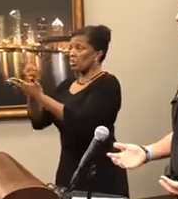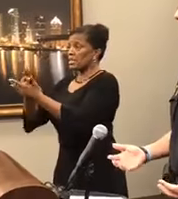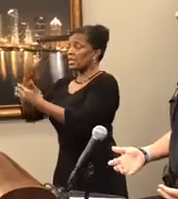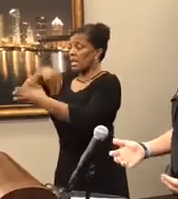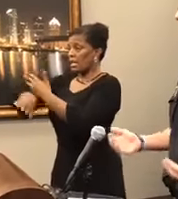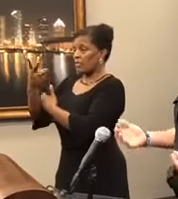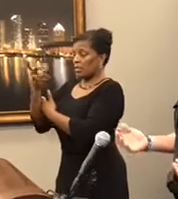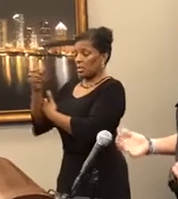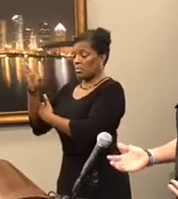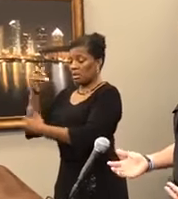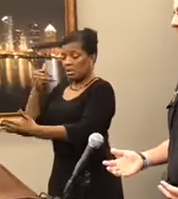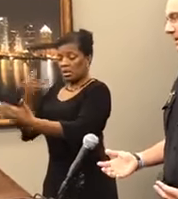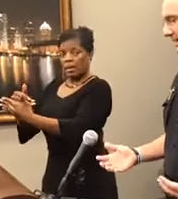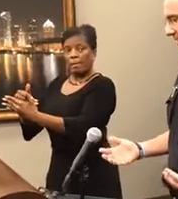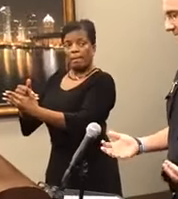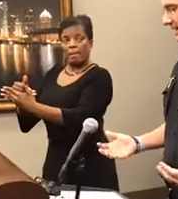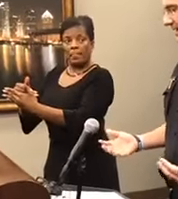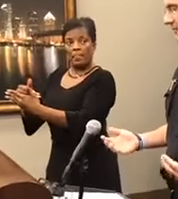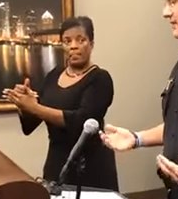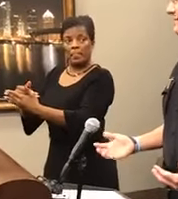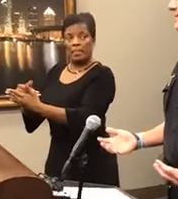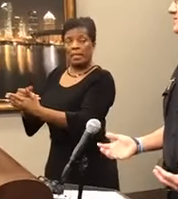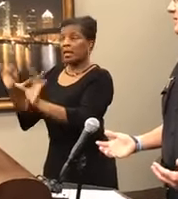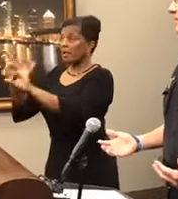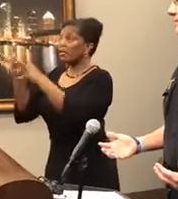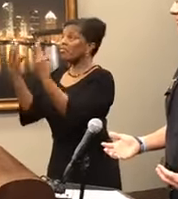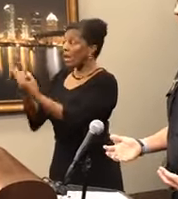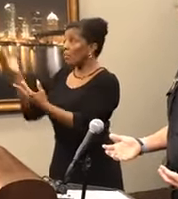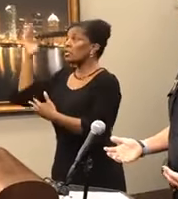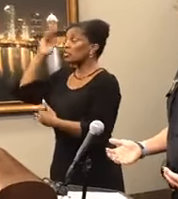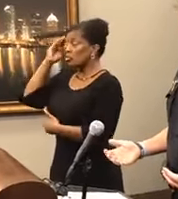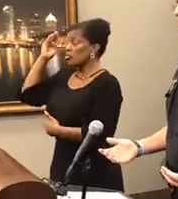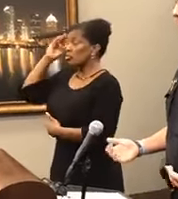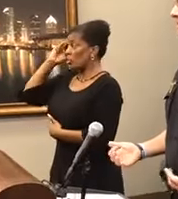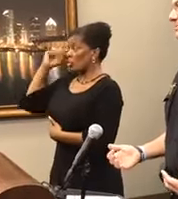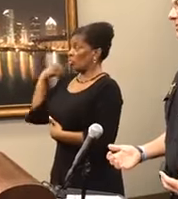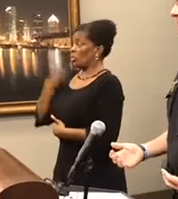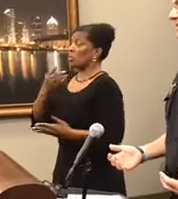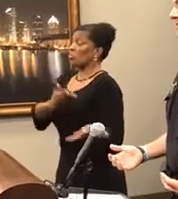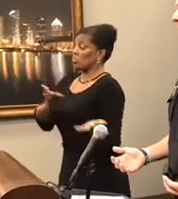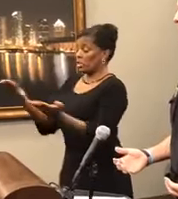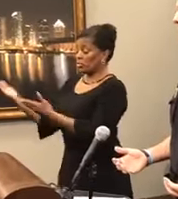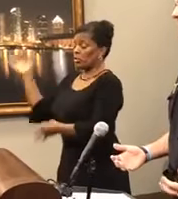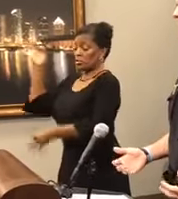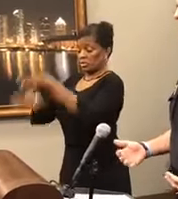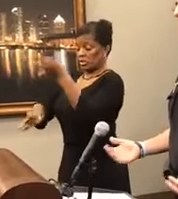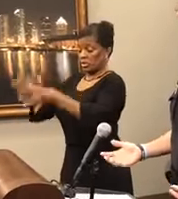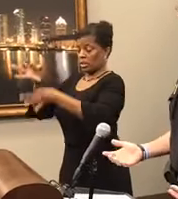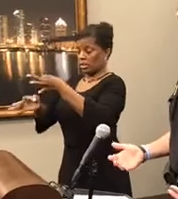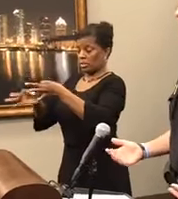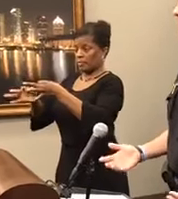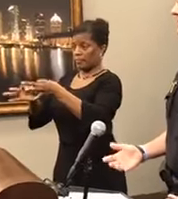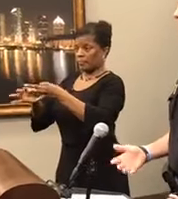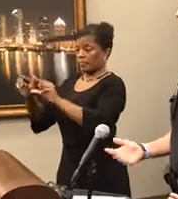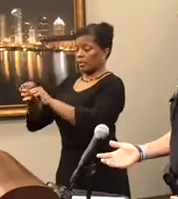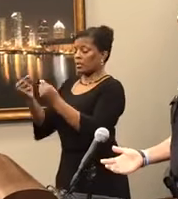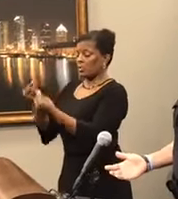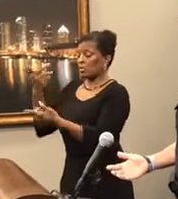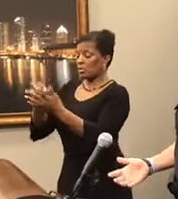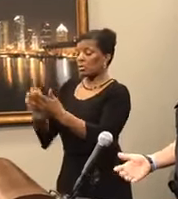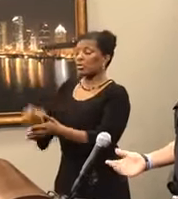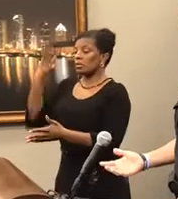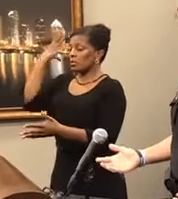neighborhood, and it is about letting these families know that we're going to bring this person to justice and letting this neighborhood get